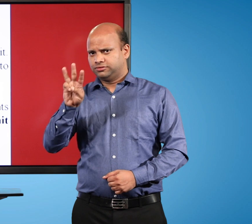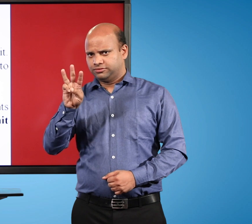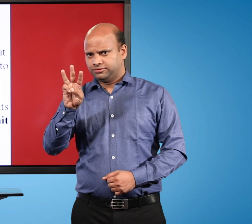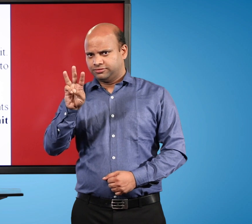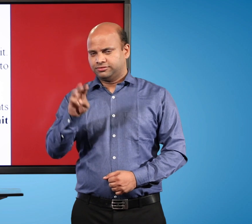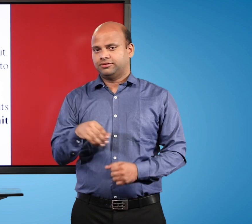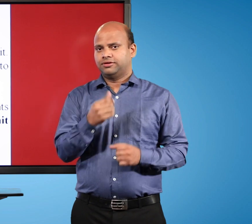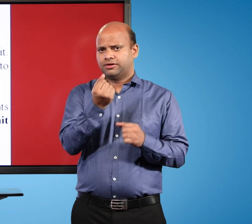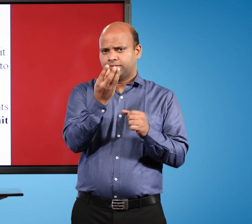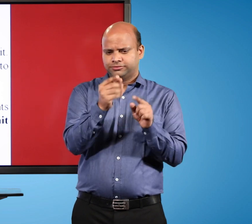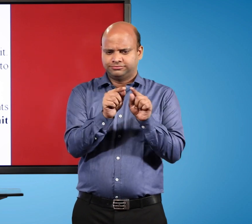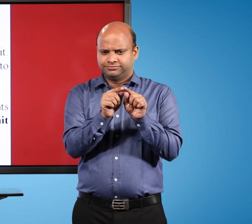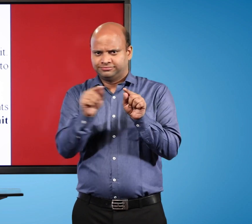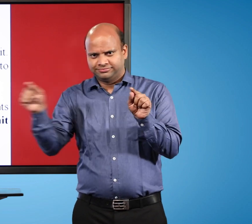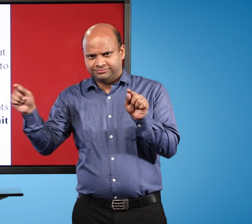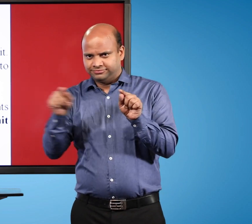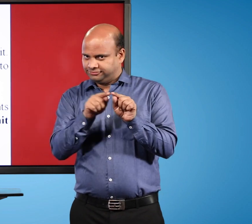2.3 The number line.